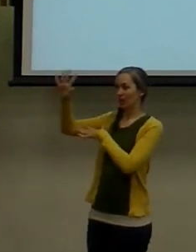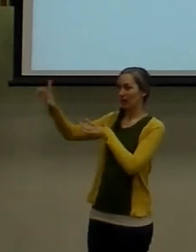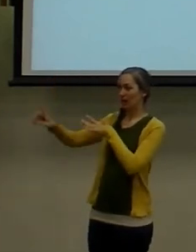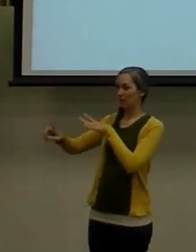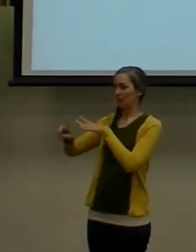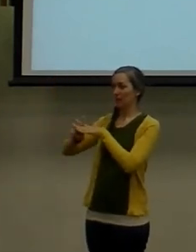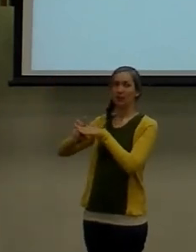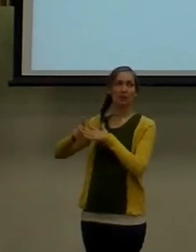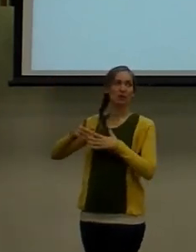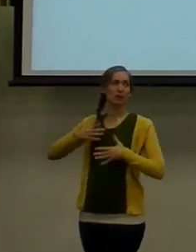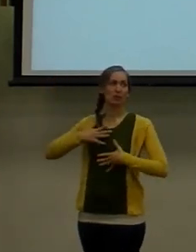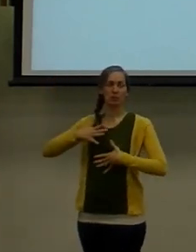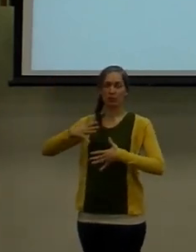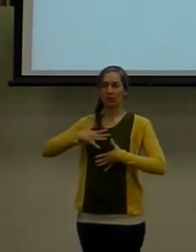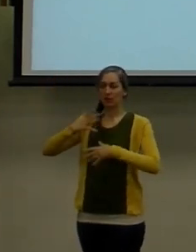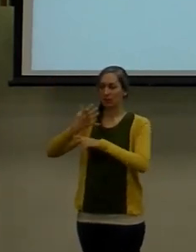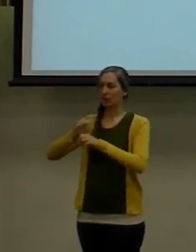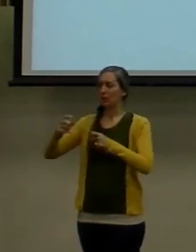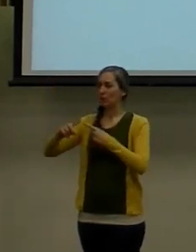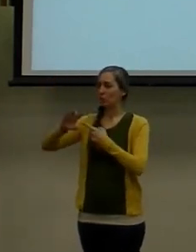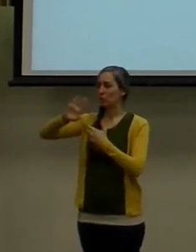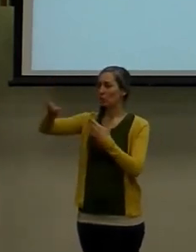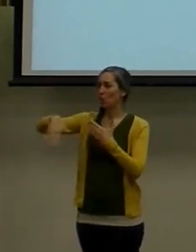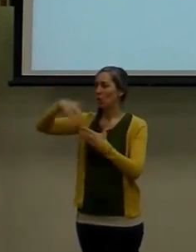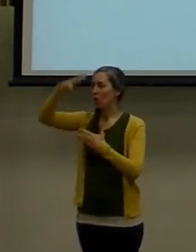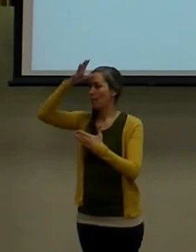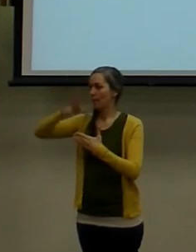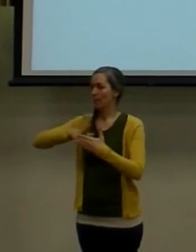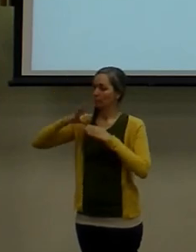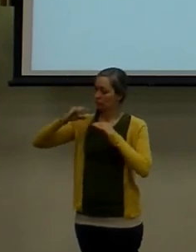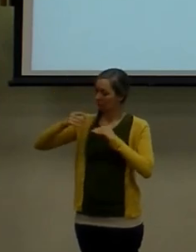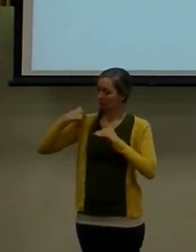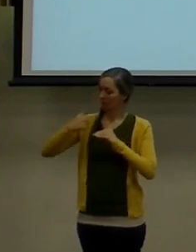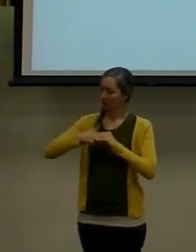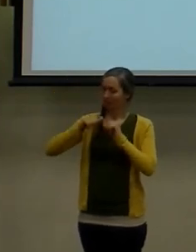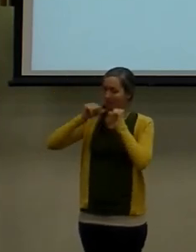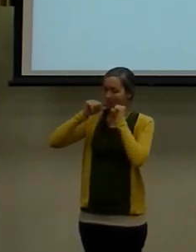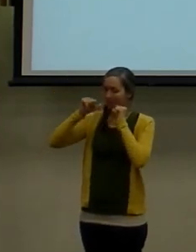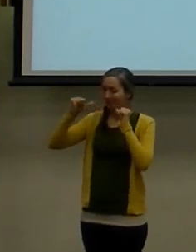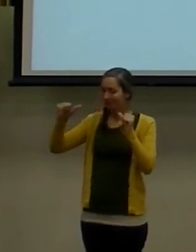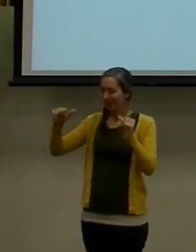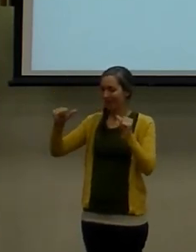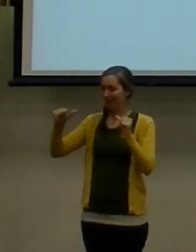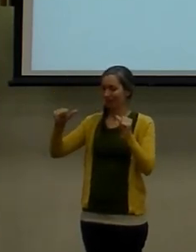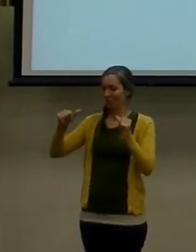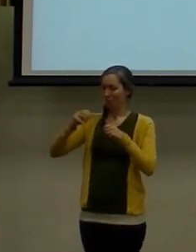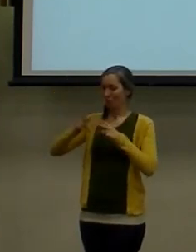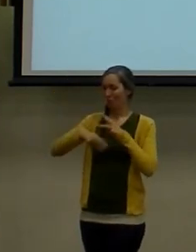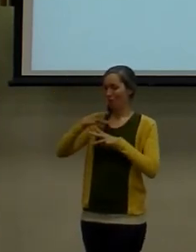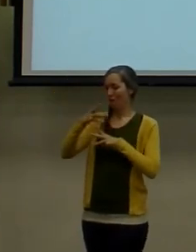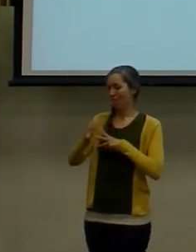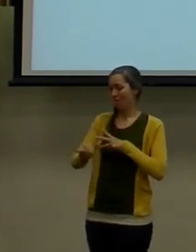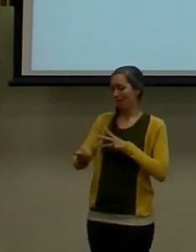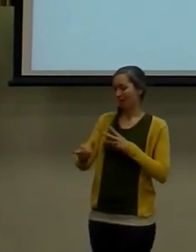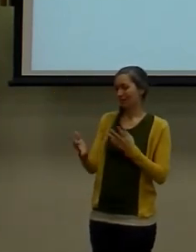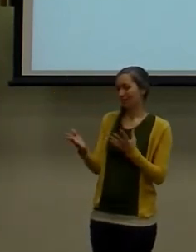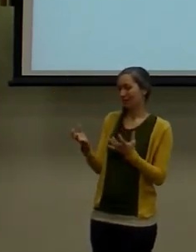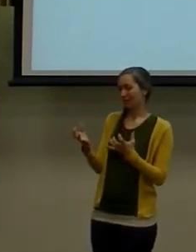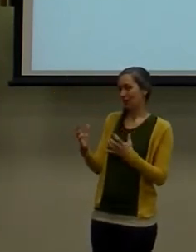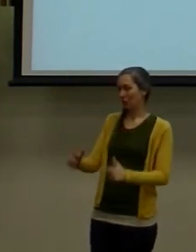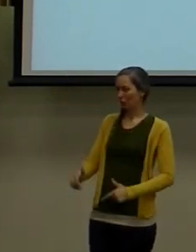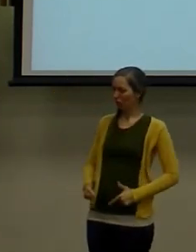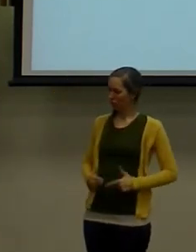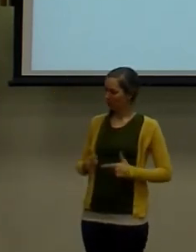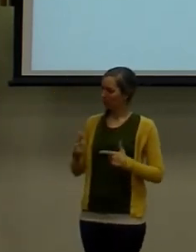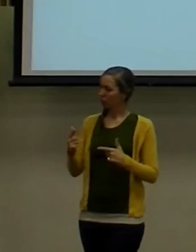men, instructing us to deny ungodliness and worldly desires, and to live sensibly,